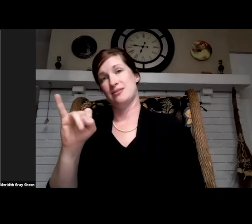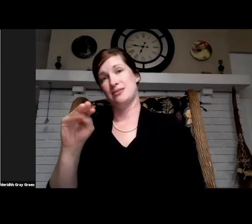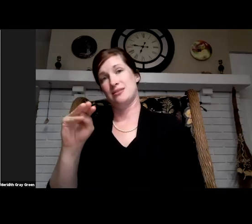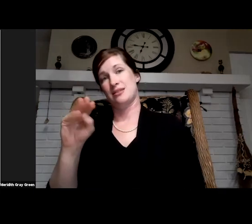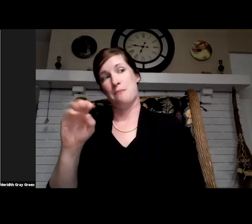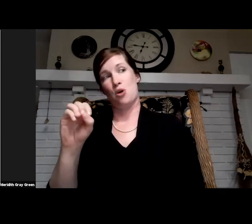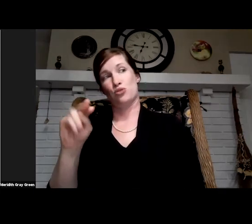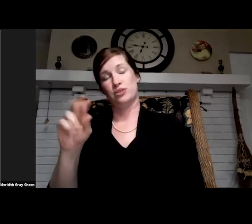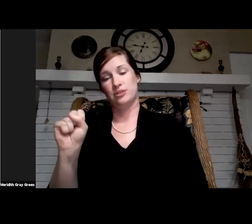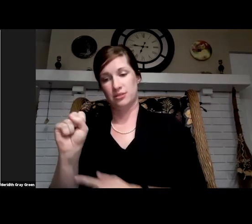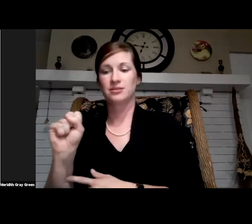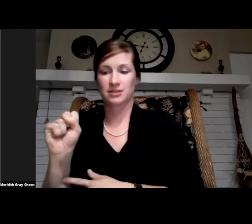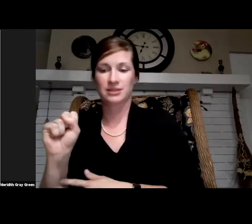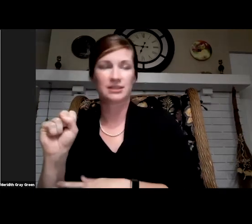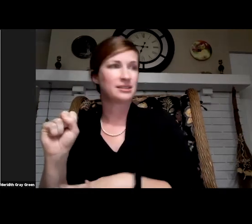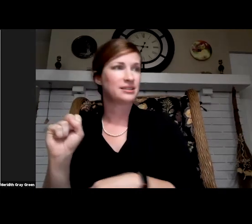His name